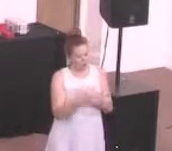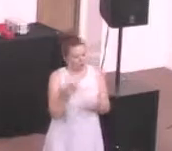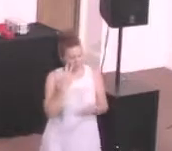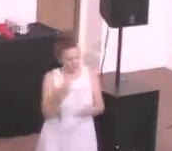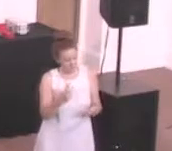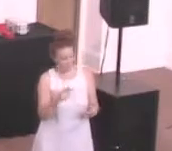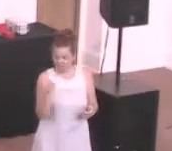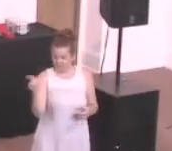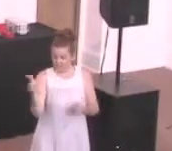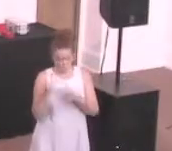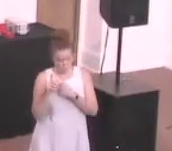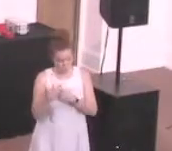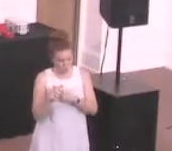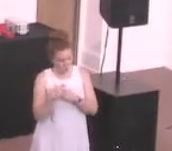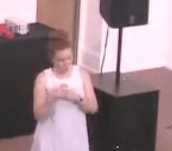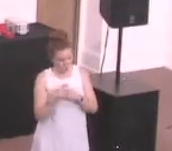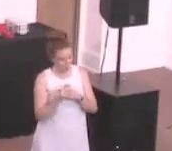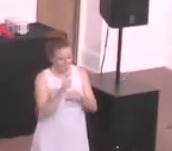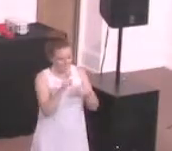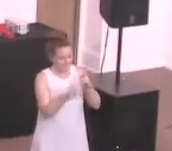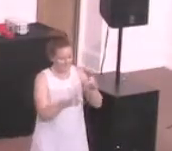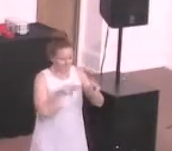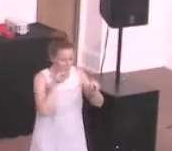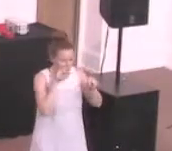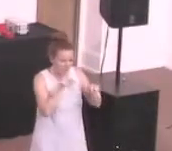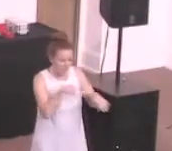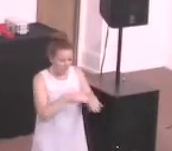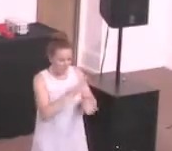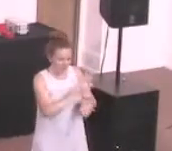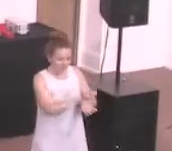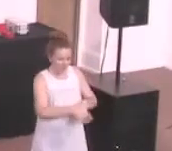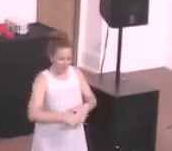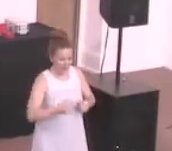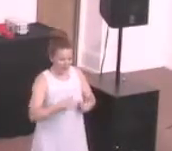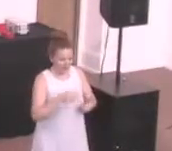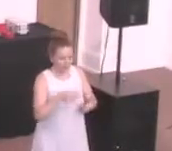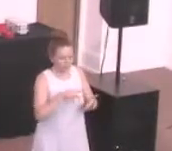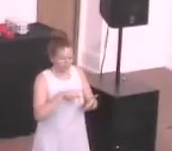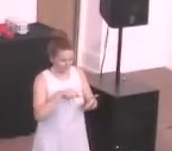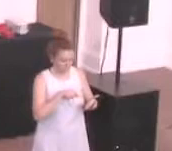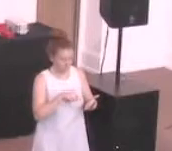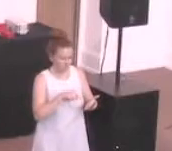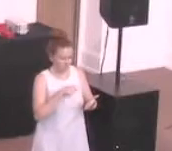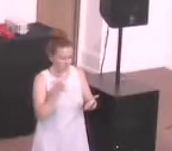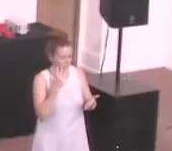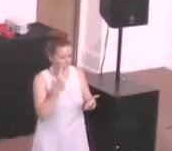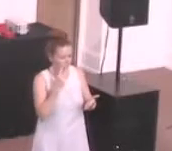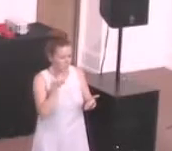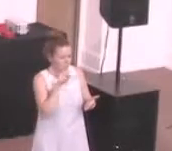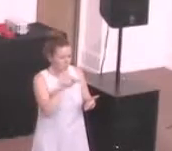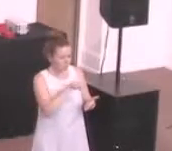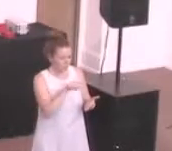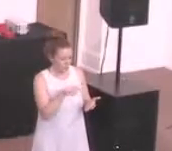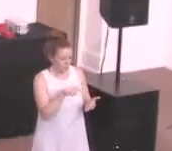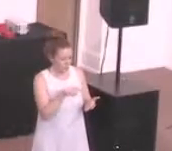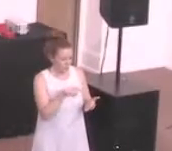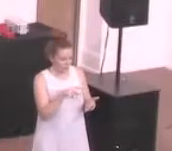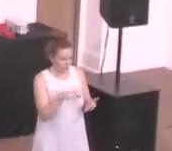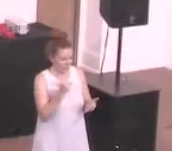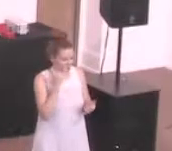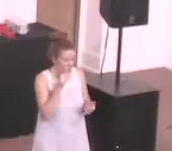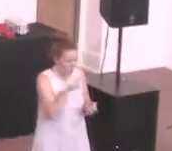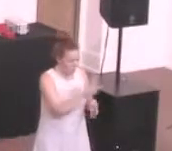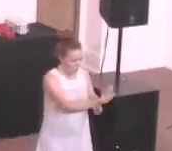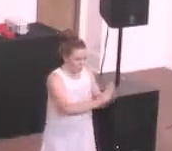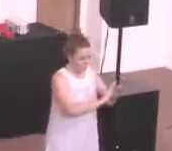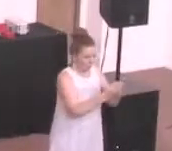have an audience. There's people that are looking at your life and reading it, and if your life points to God, then they'll look at that next book.